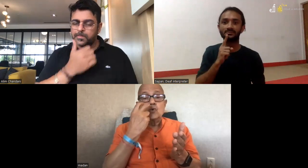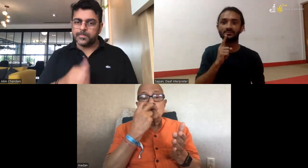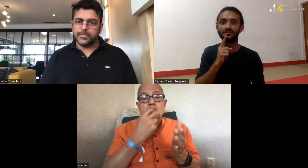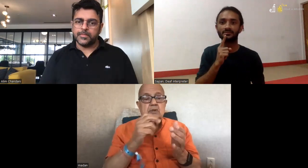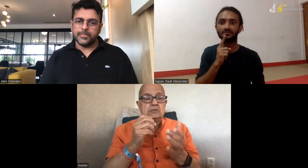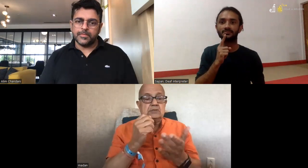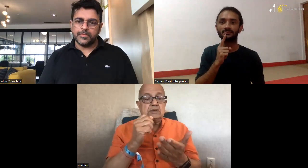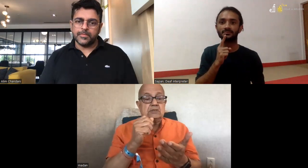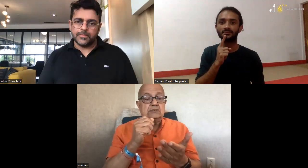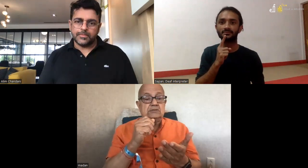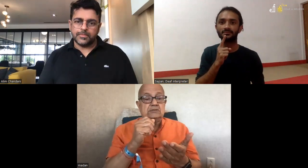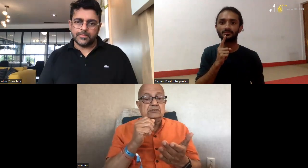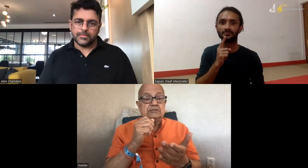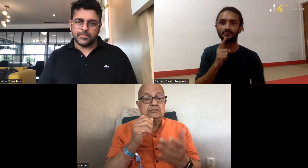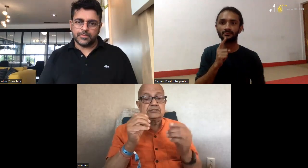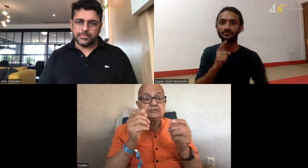that?